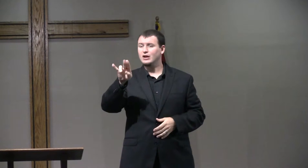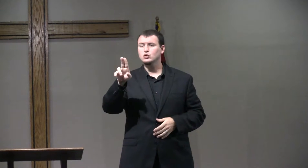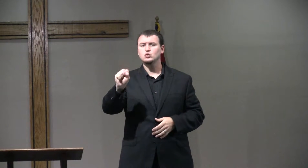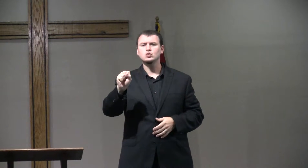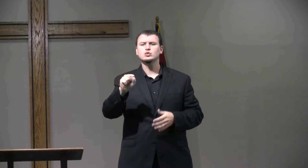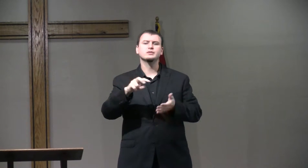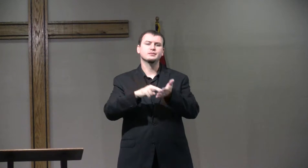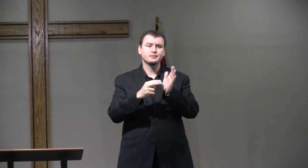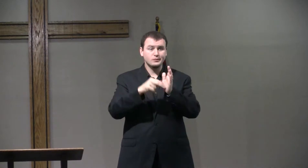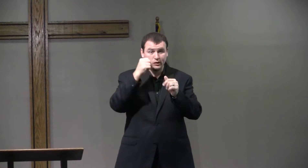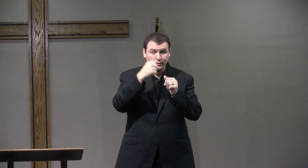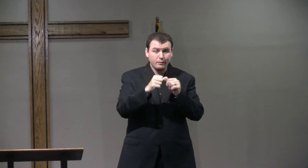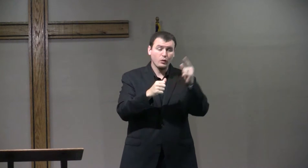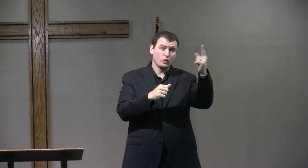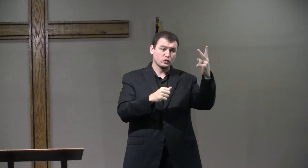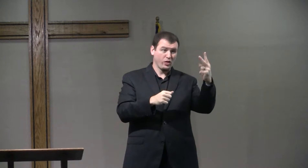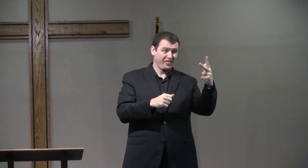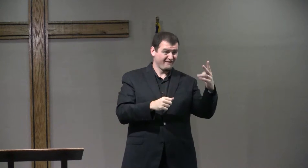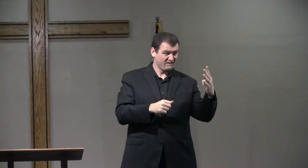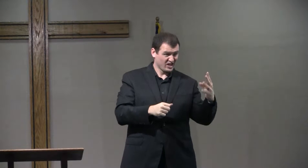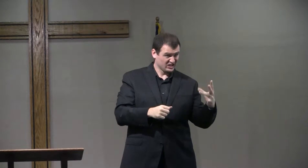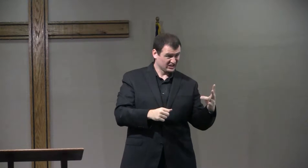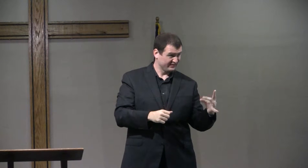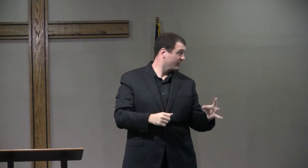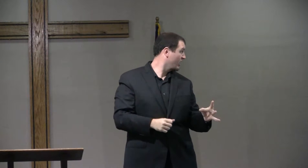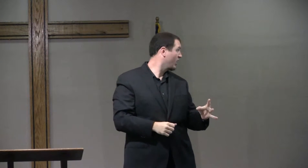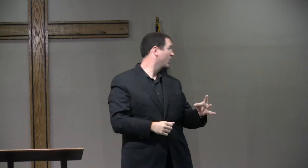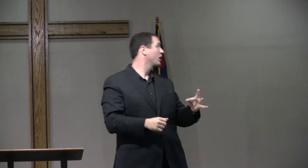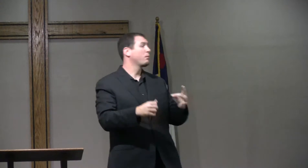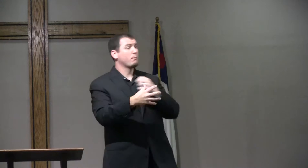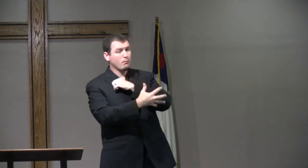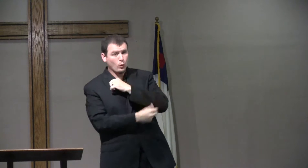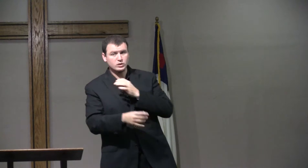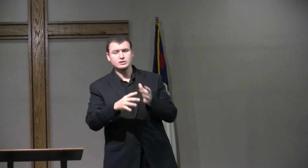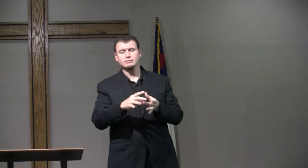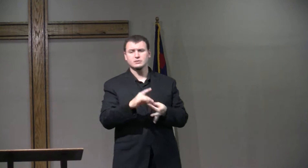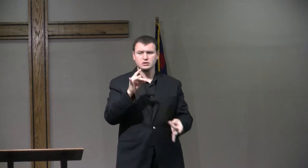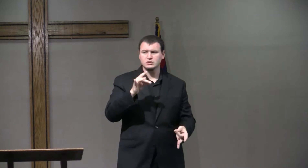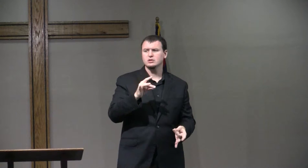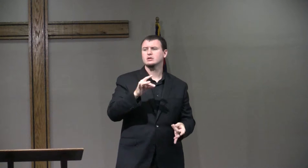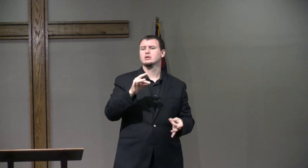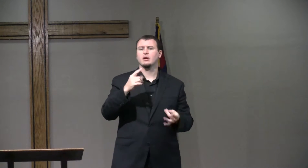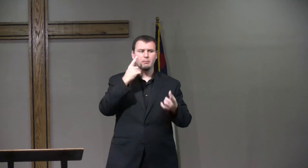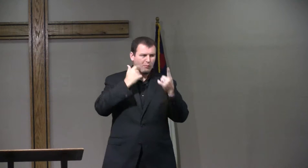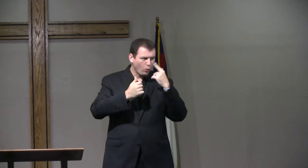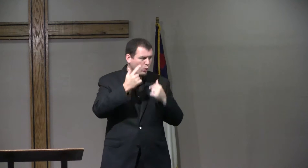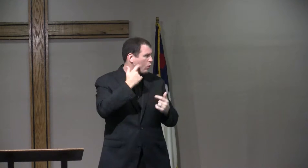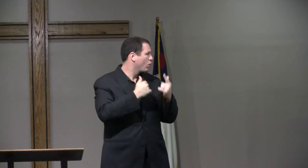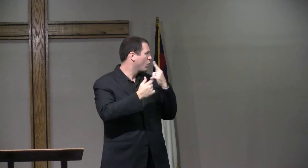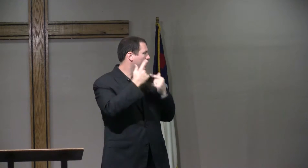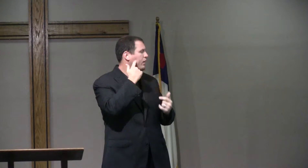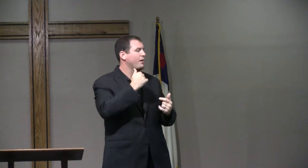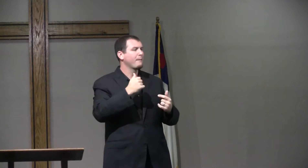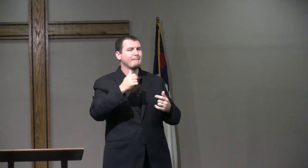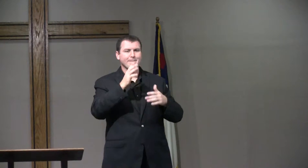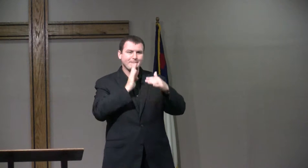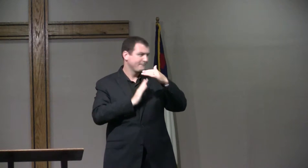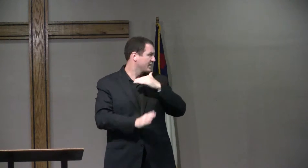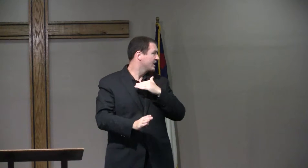we have studied about the Beatitudes. Remember, there were 8 of them: the poor in spirit, the mourners, the